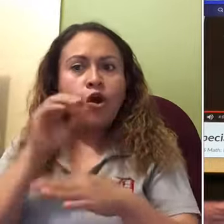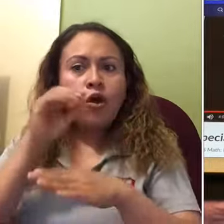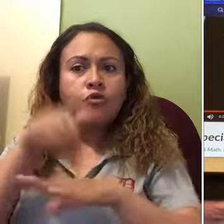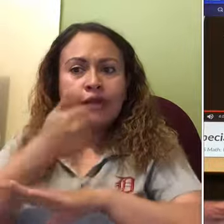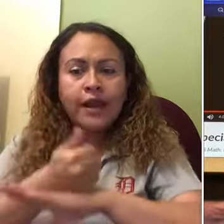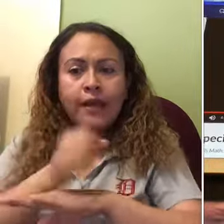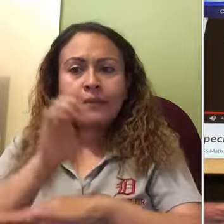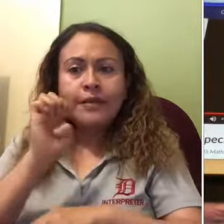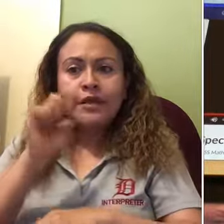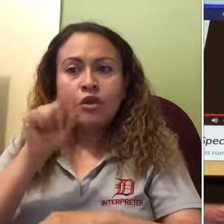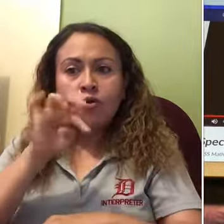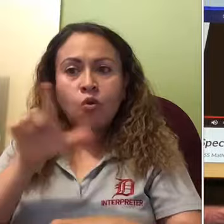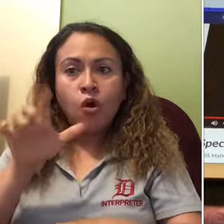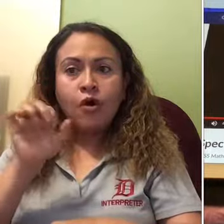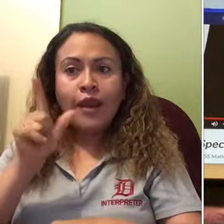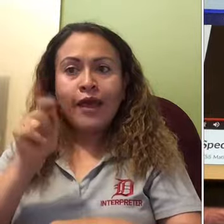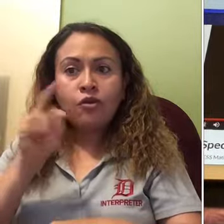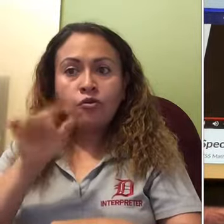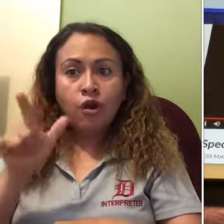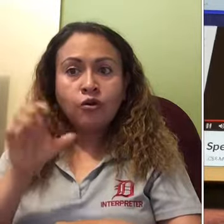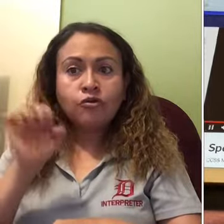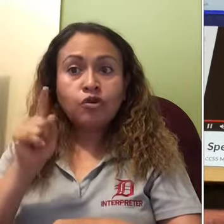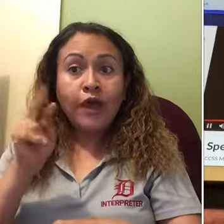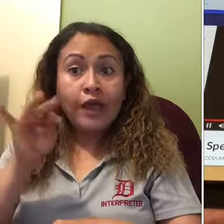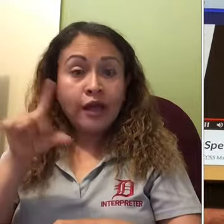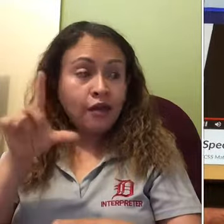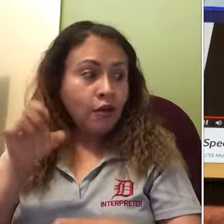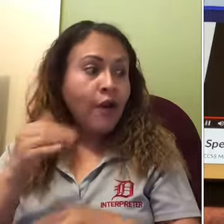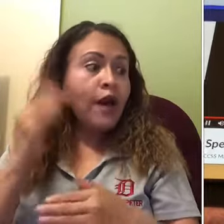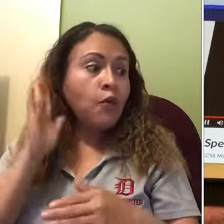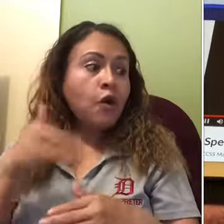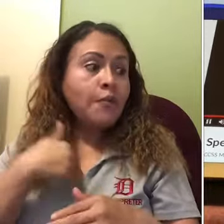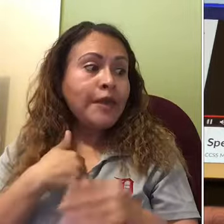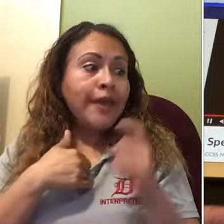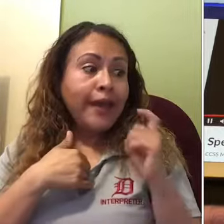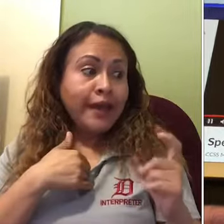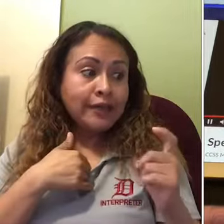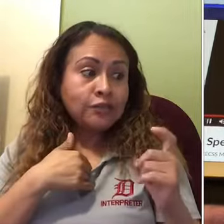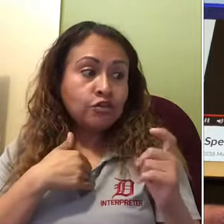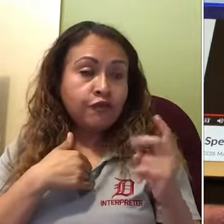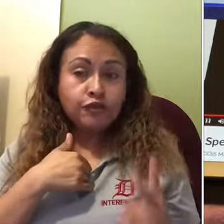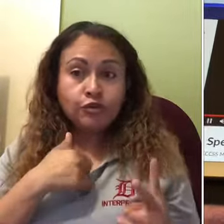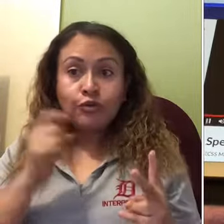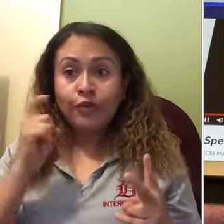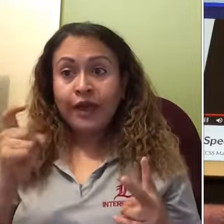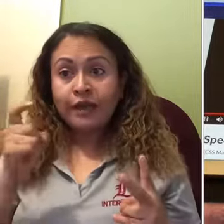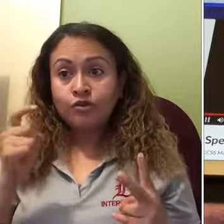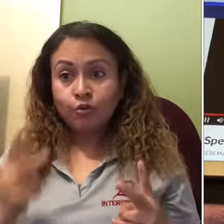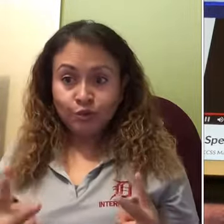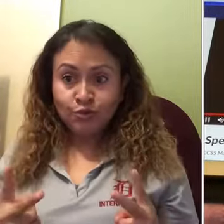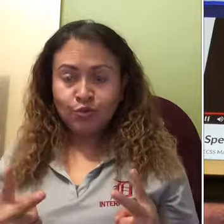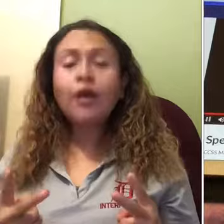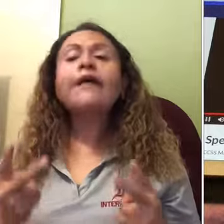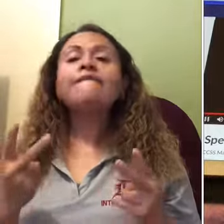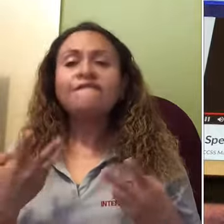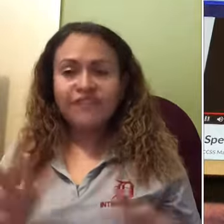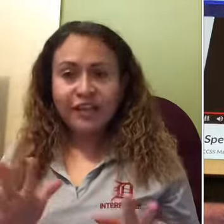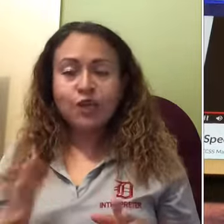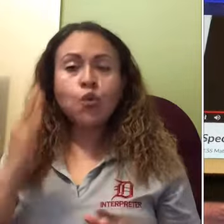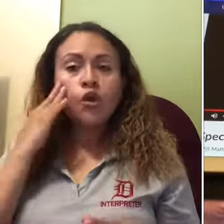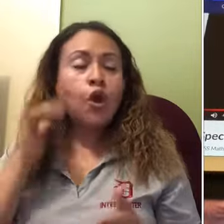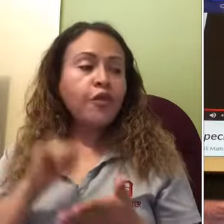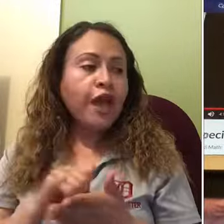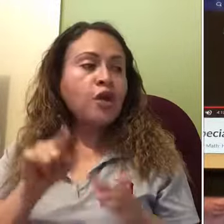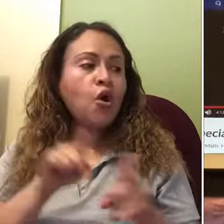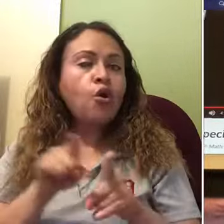we know that this side right over here is going to be x over 2. We know this is going to be x over 2. Not only do we know that, but we also knew when